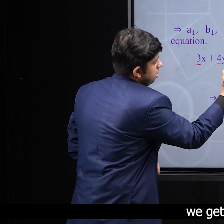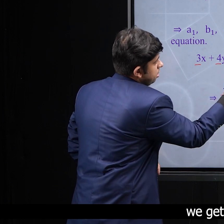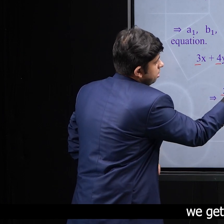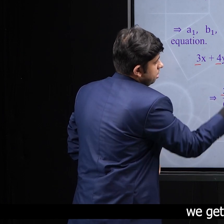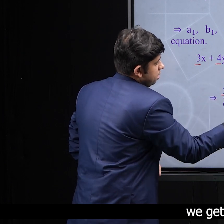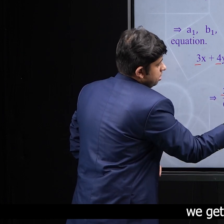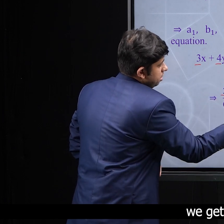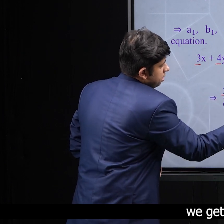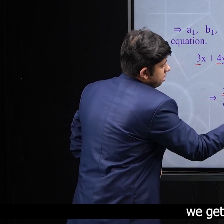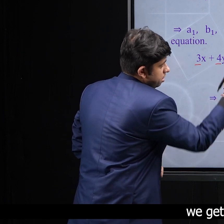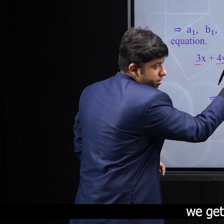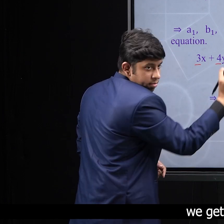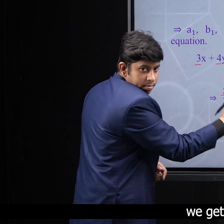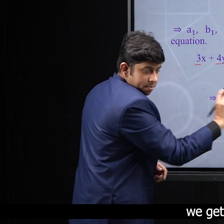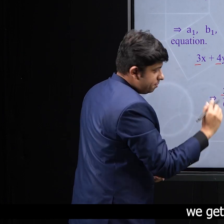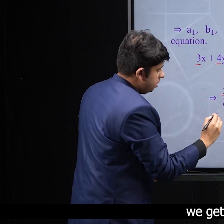minus 8 by minus 16.